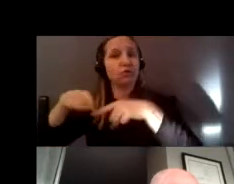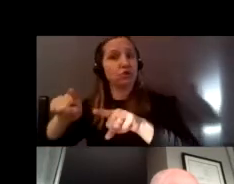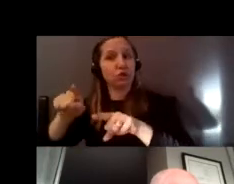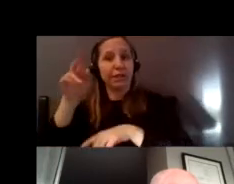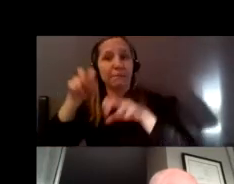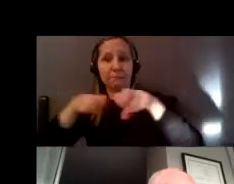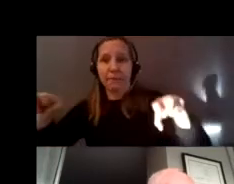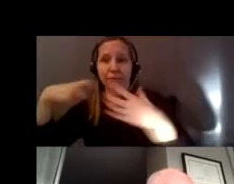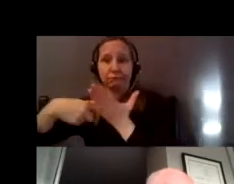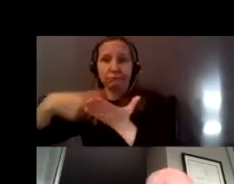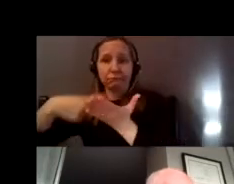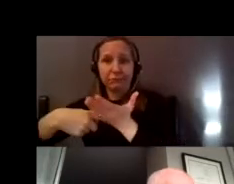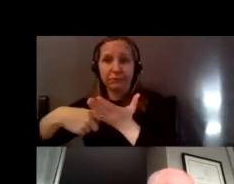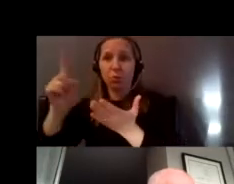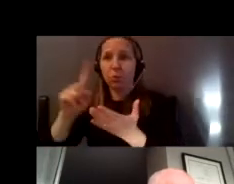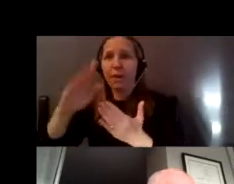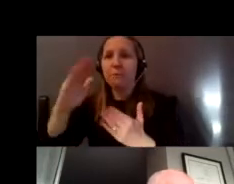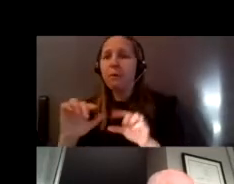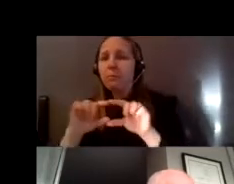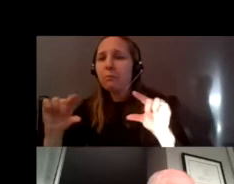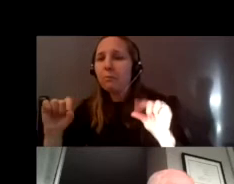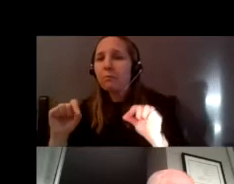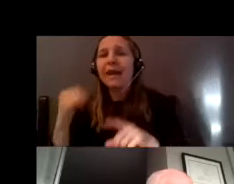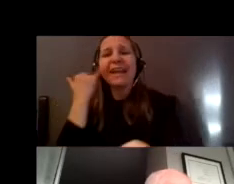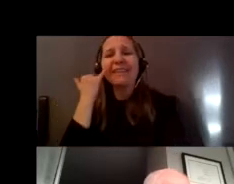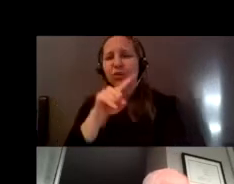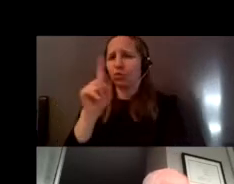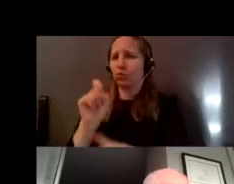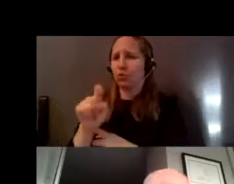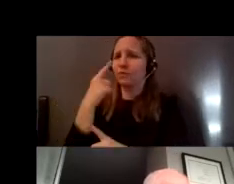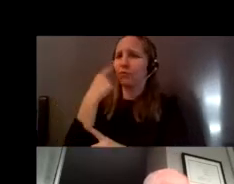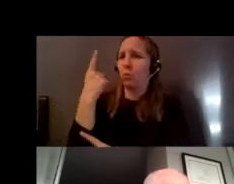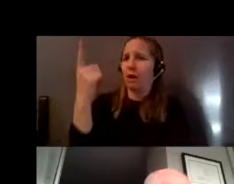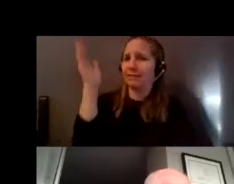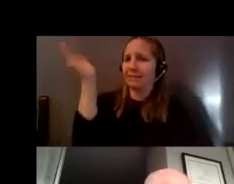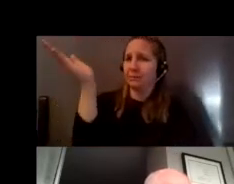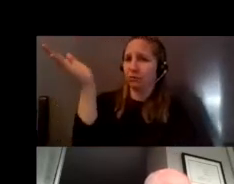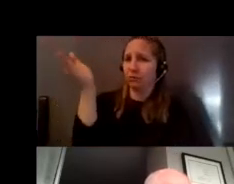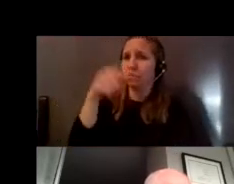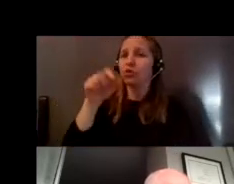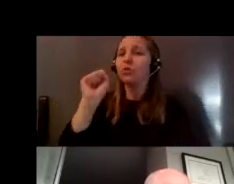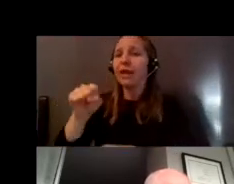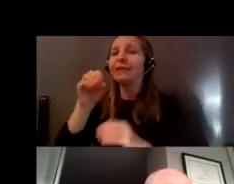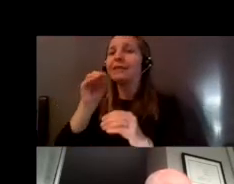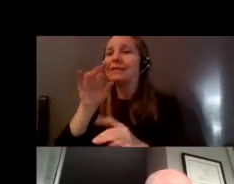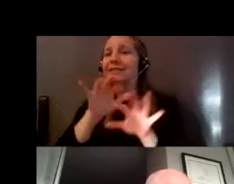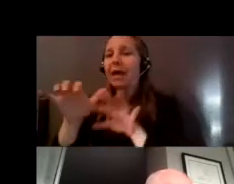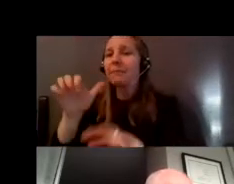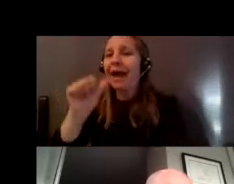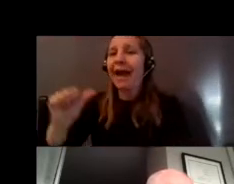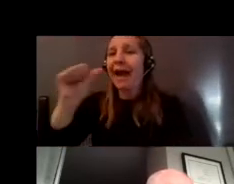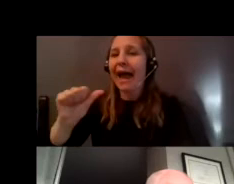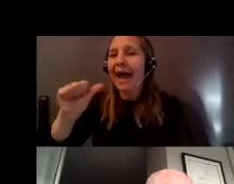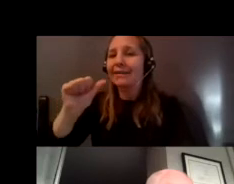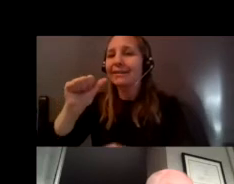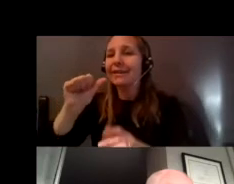at the bottom of your Zoom screen. If your question is for a particular speaker, you can type at and then their name at the beginning so we know